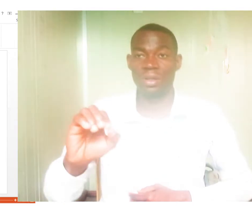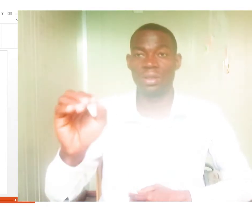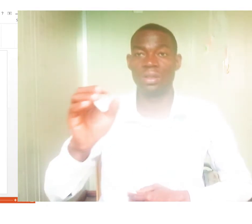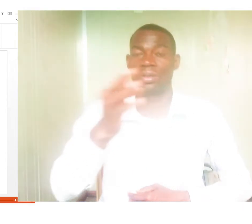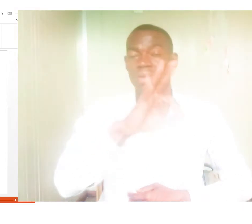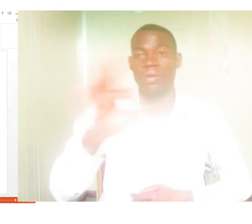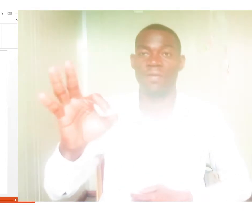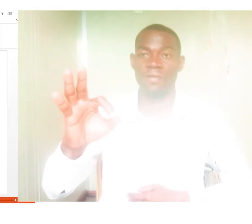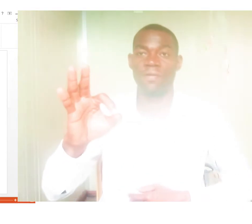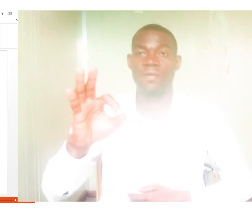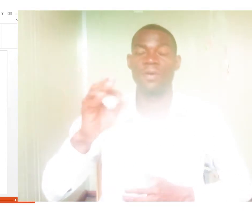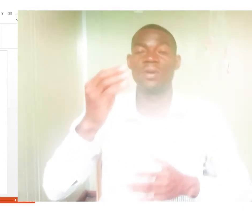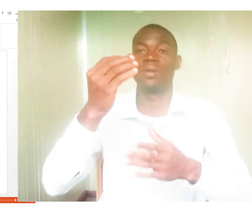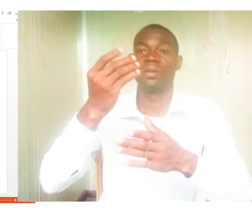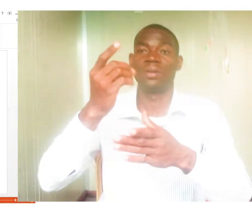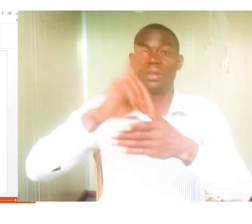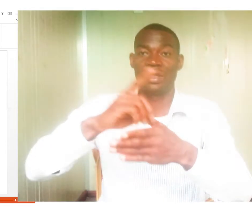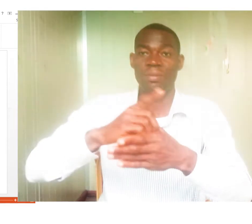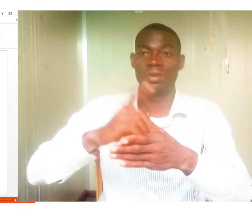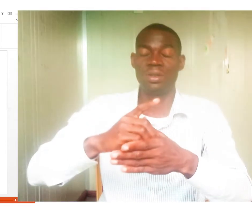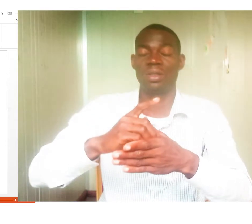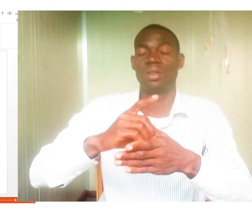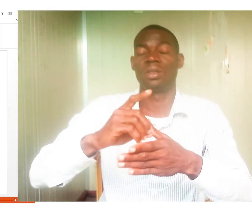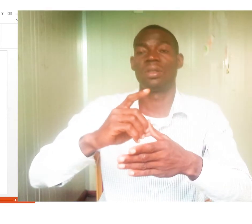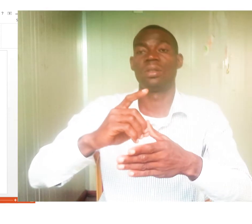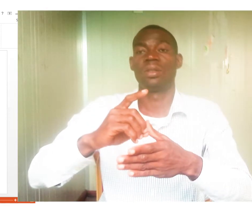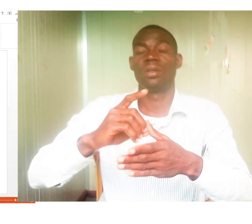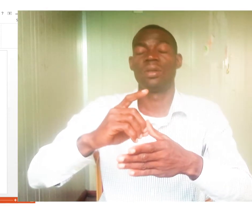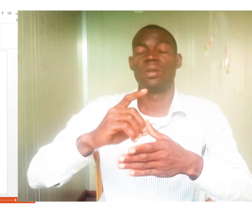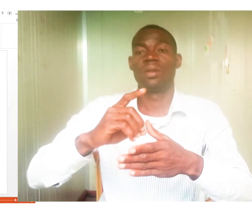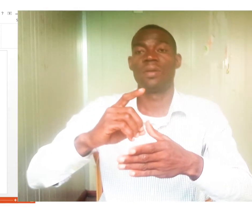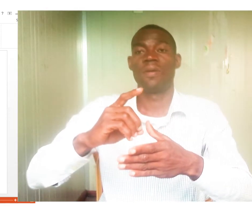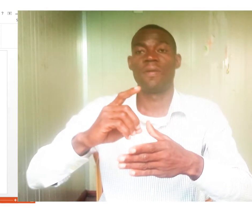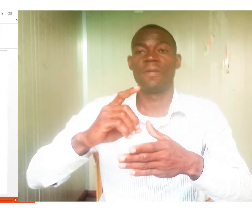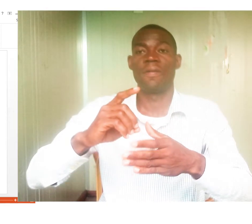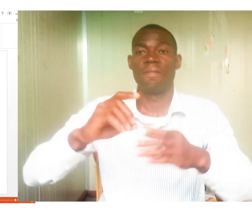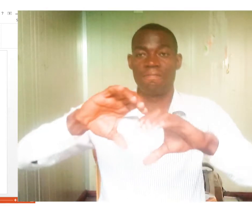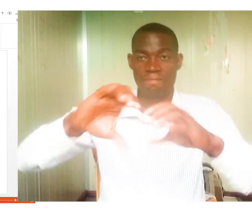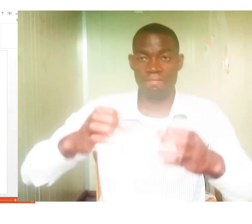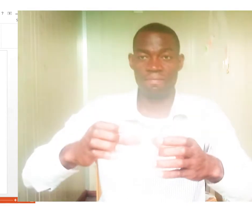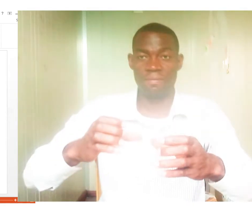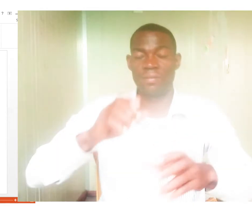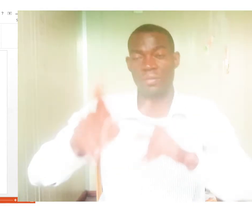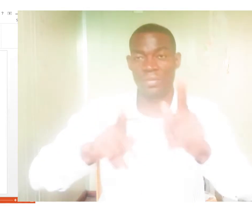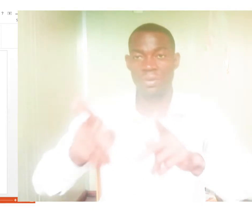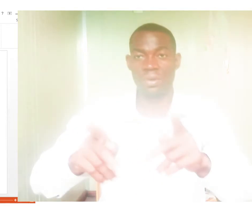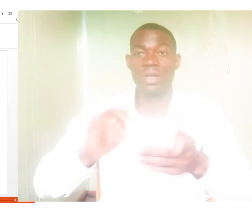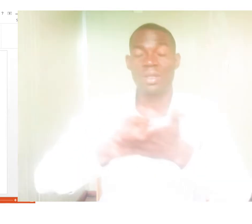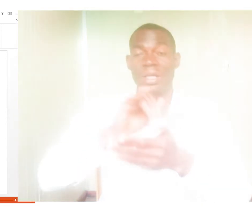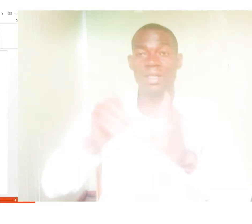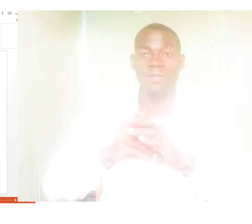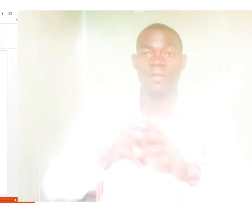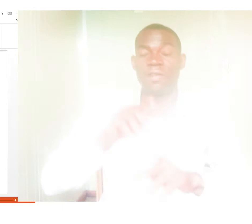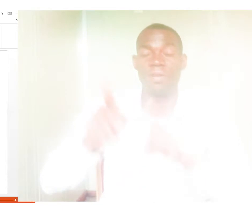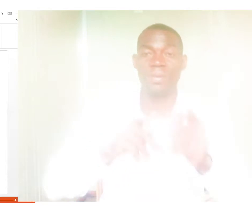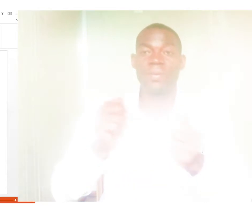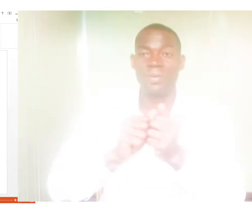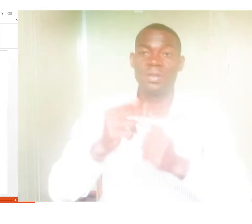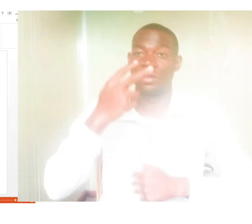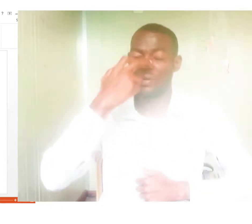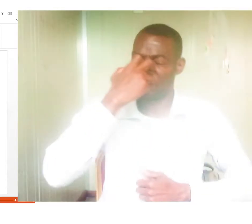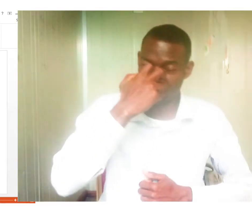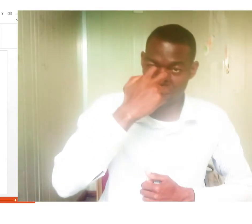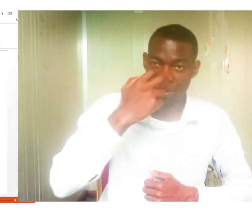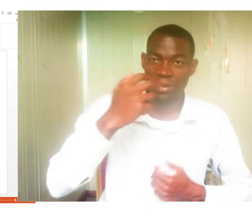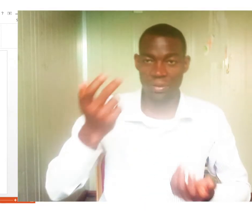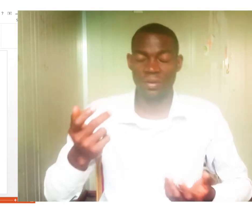which encompasses persons with visual impairment, persons with physical disabilities,